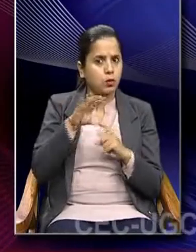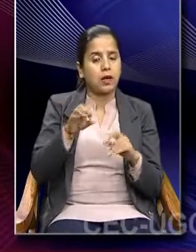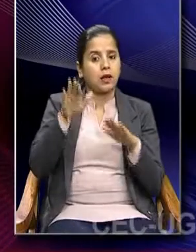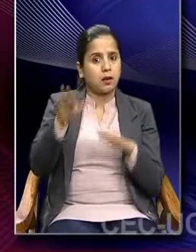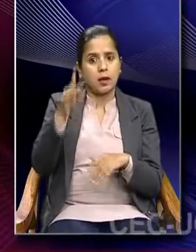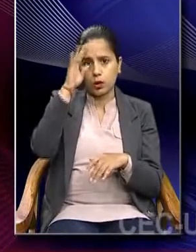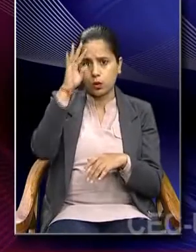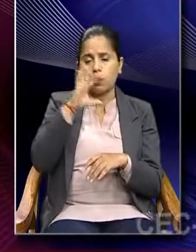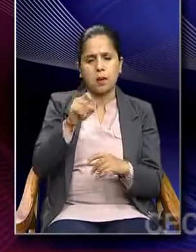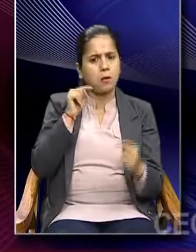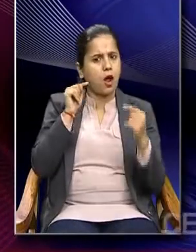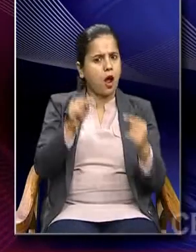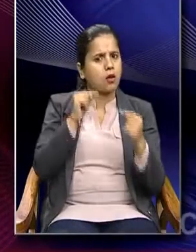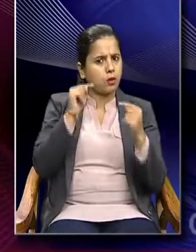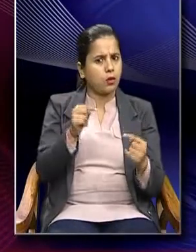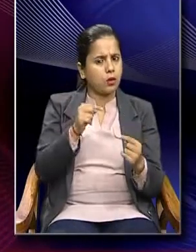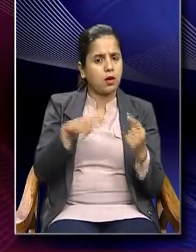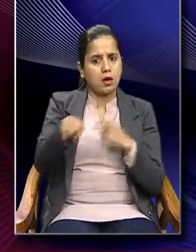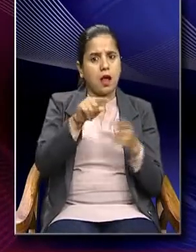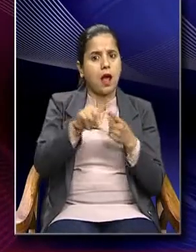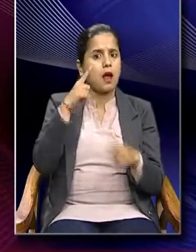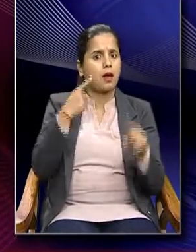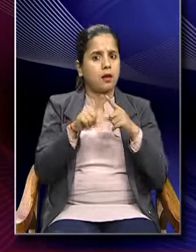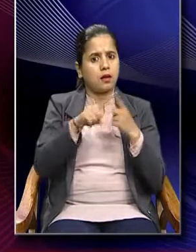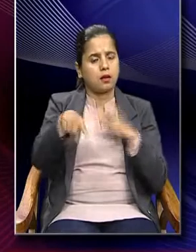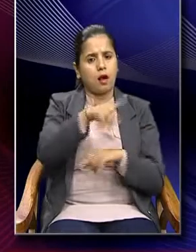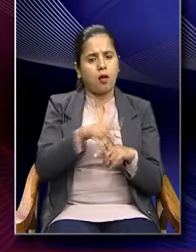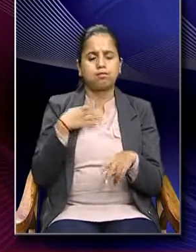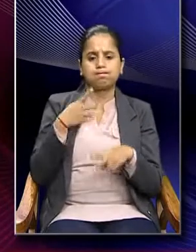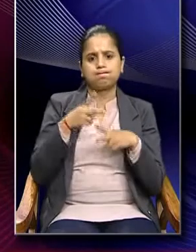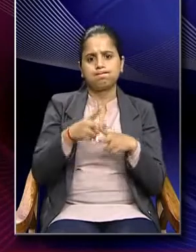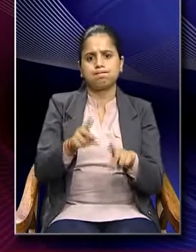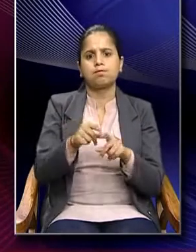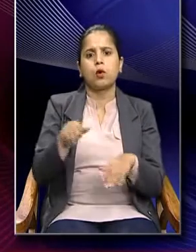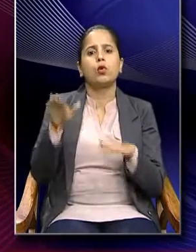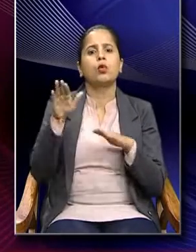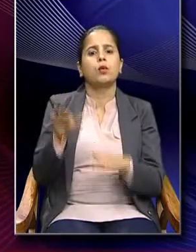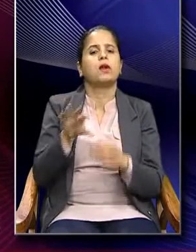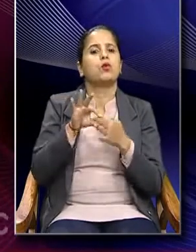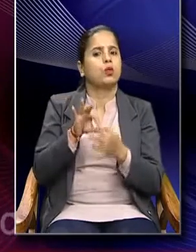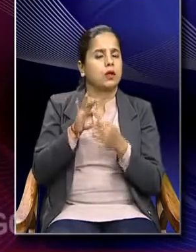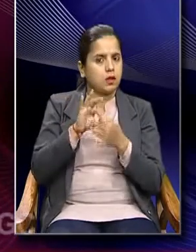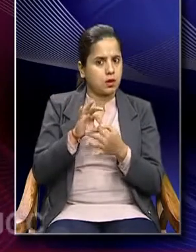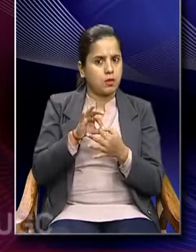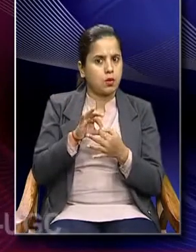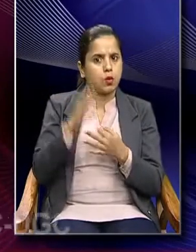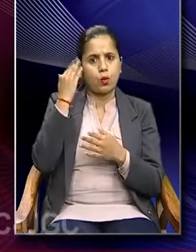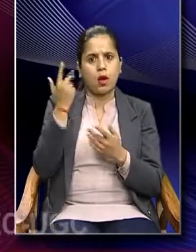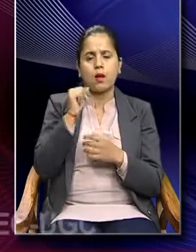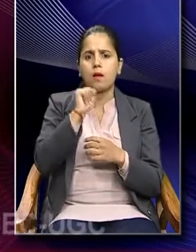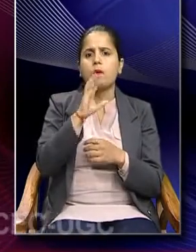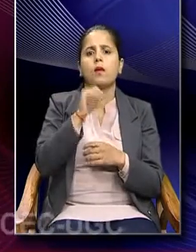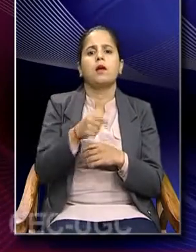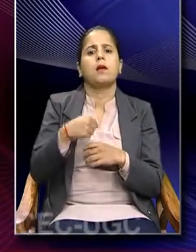theorists, they argue that these elites, they maintain a dependent relationship because of their own